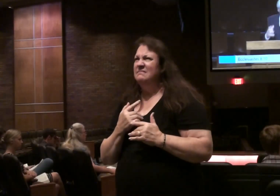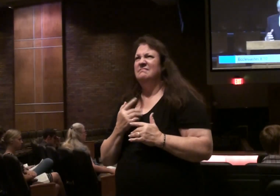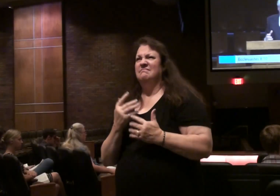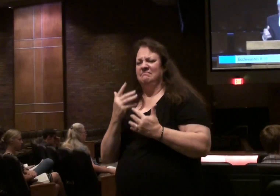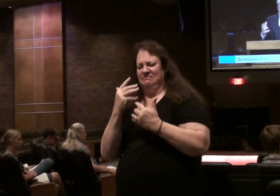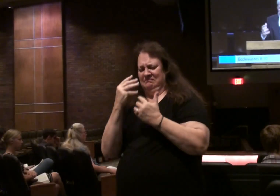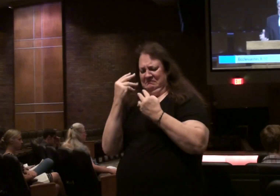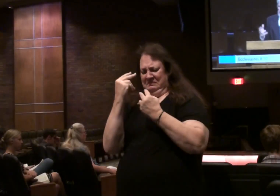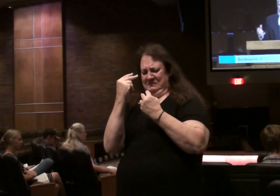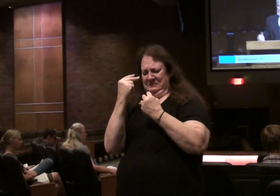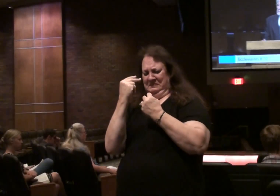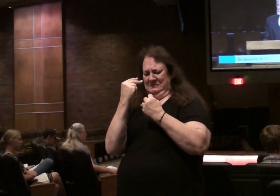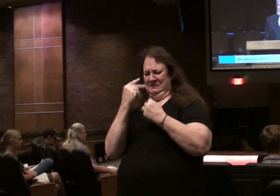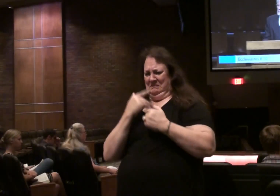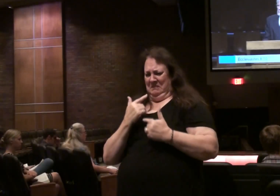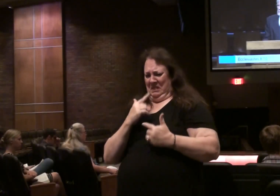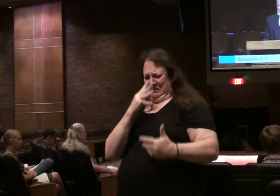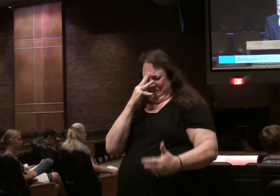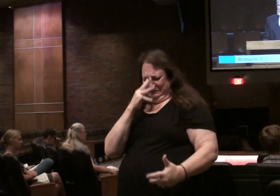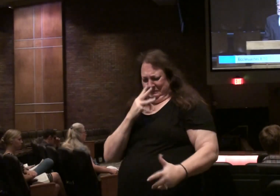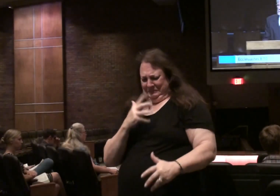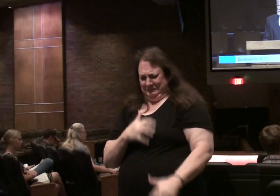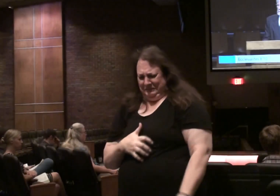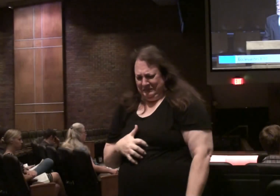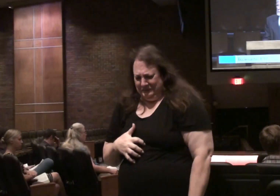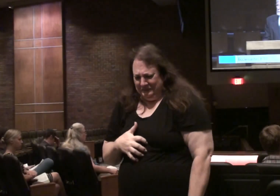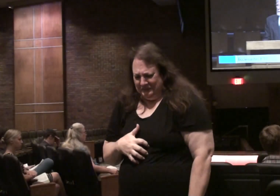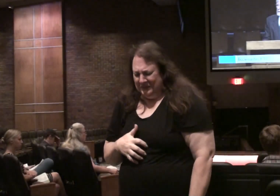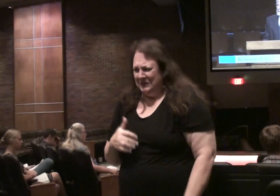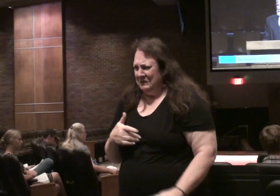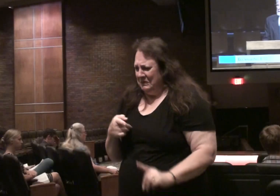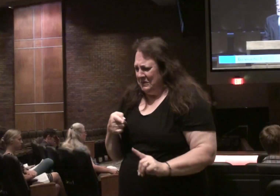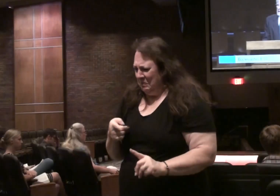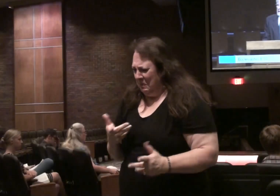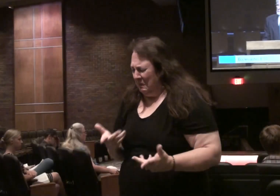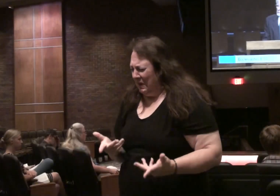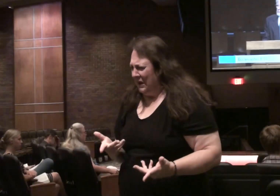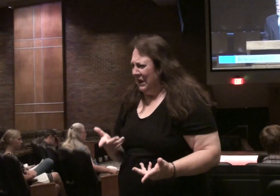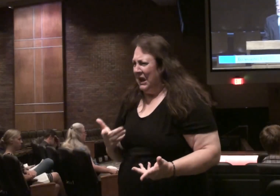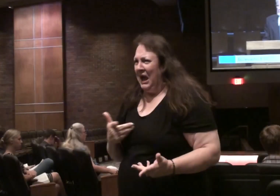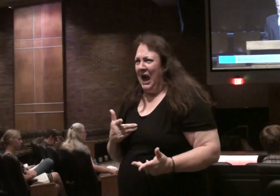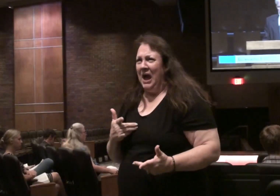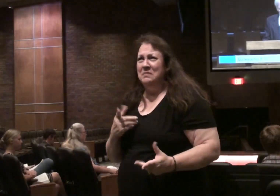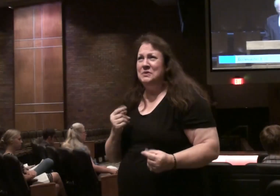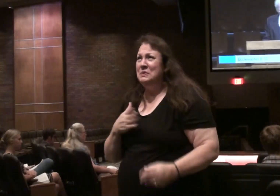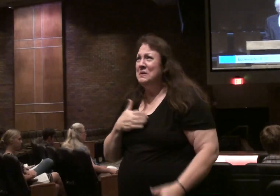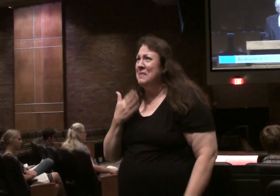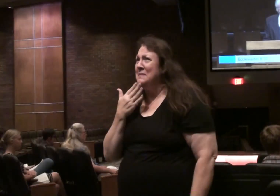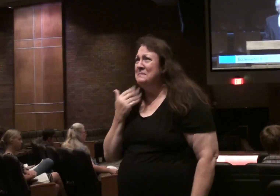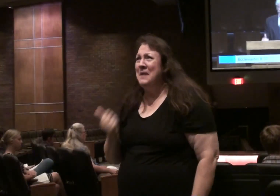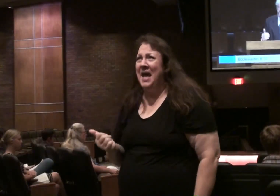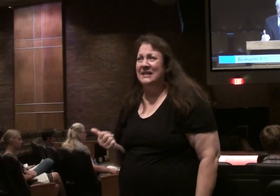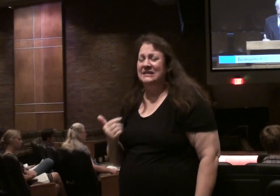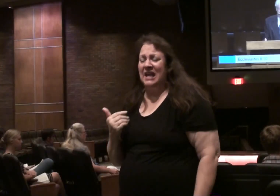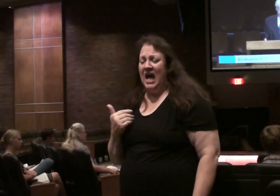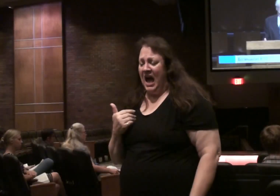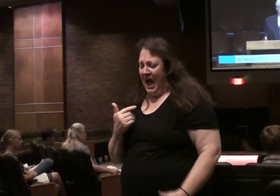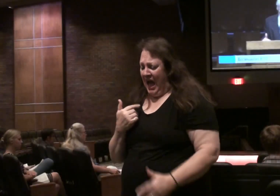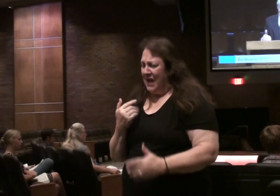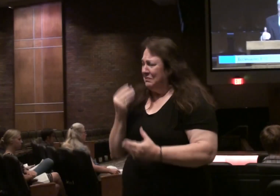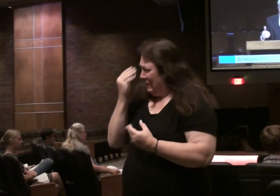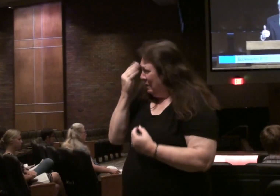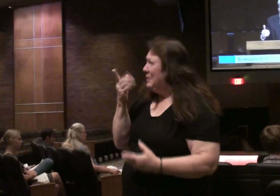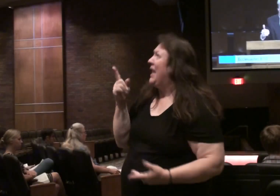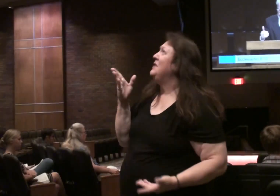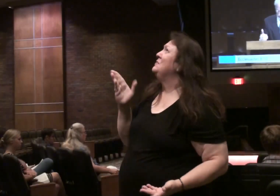it seems like my life is miserable. What's the point? Why? I'm doing the best I can. I think I've been